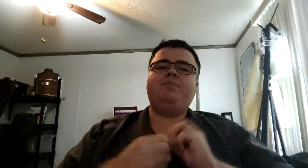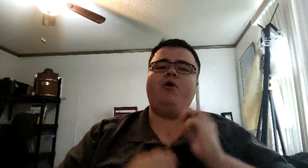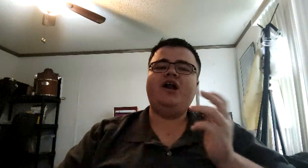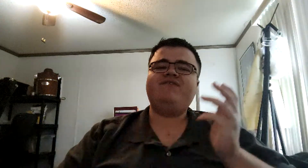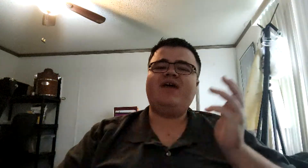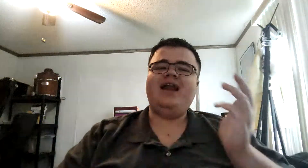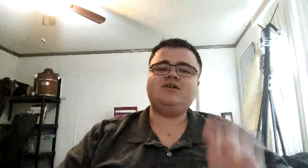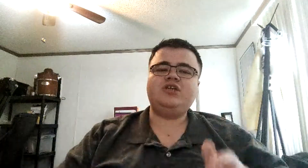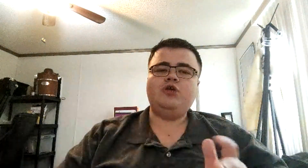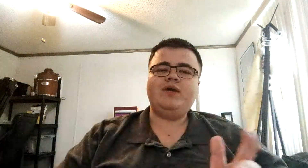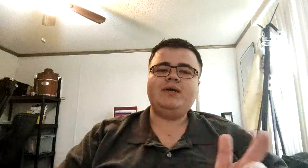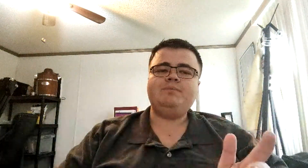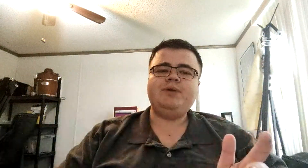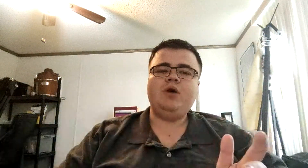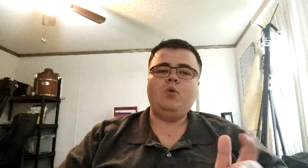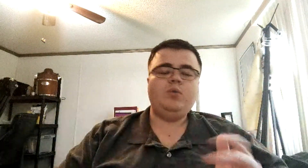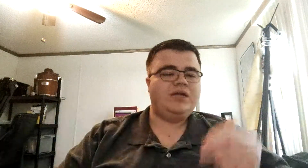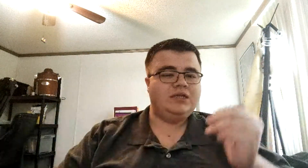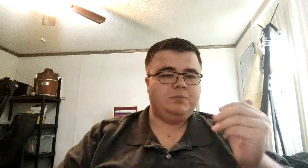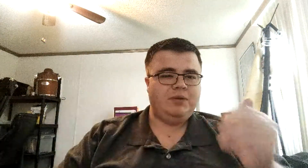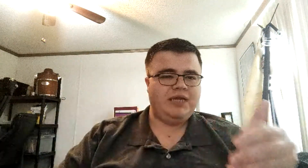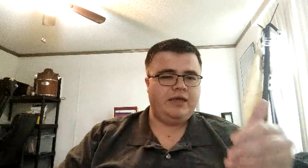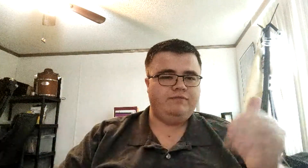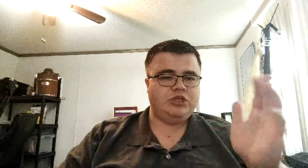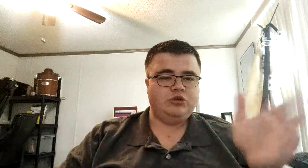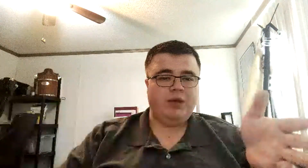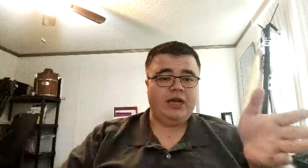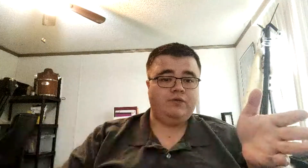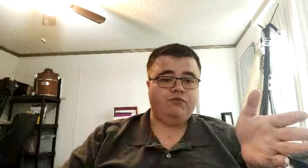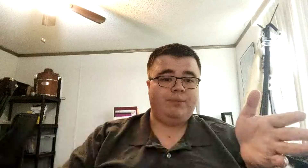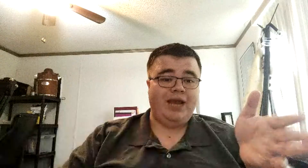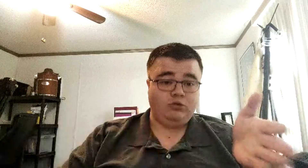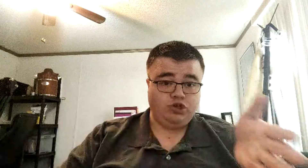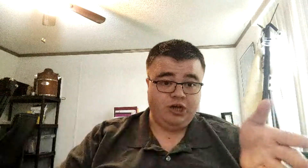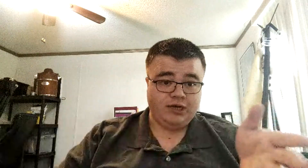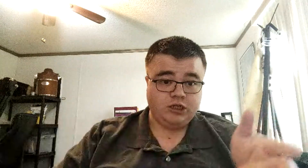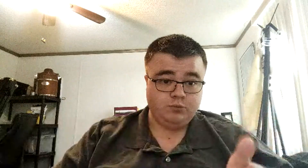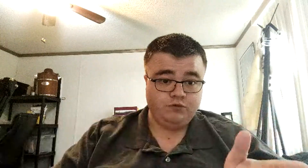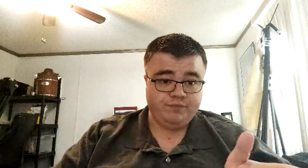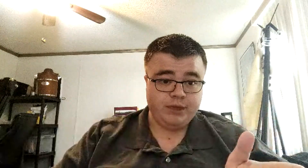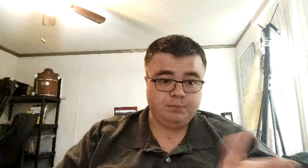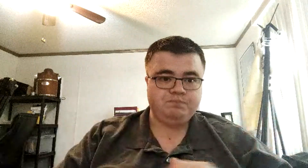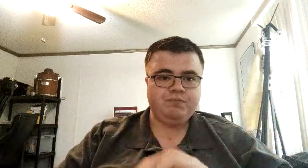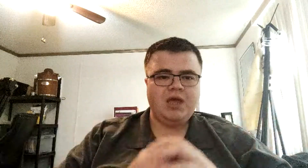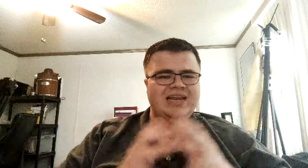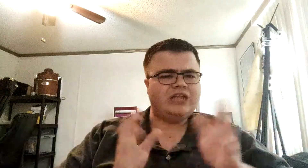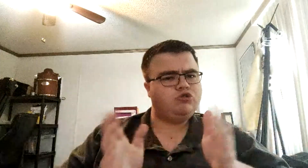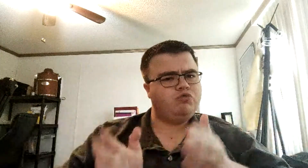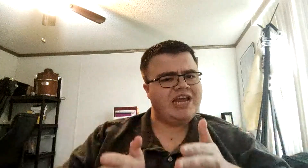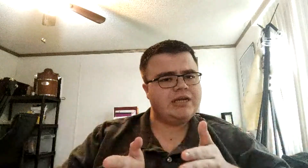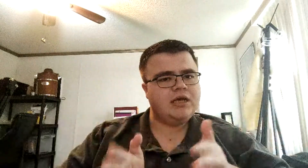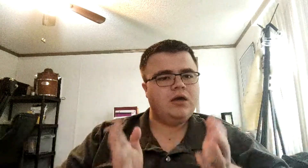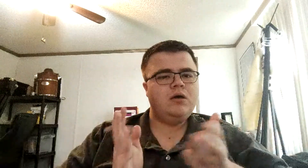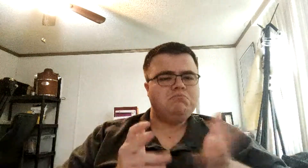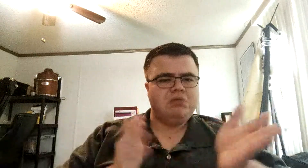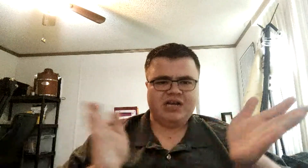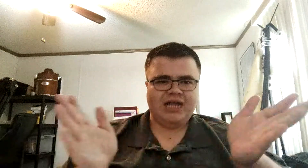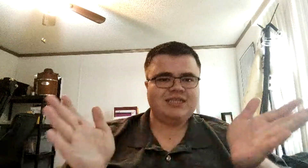part of Alexander Graham Bell is believed straightening from a eugenics movement, not directly, but he has